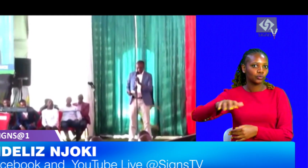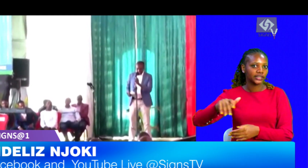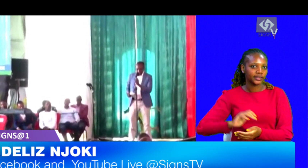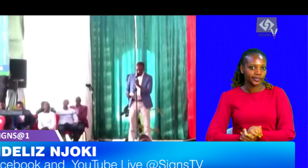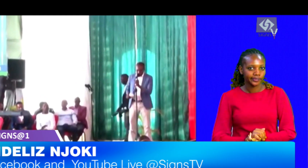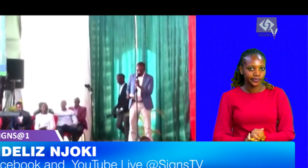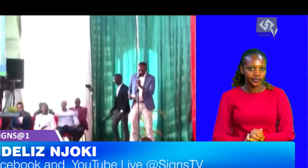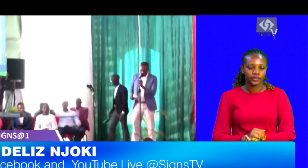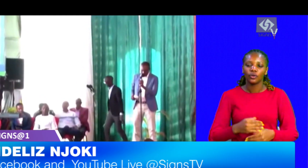Karibu,